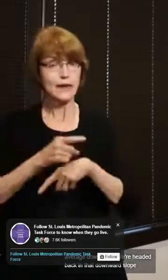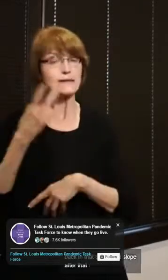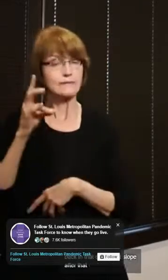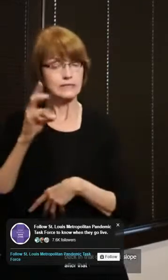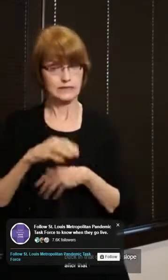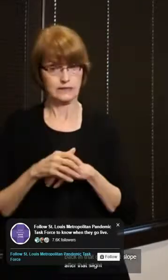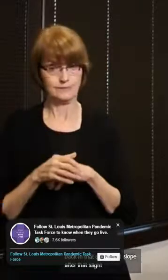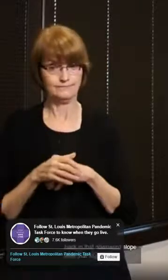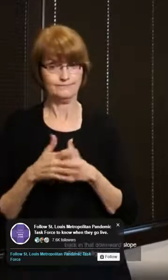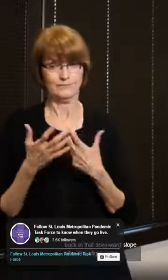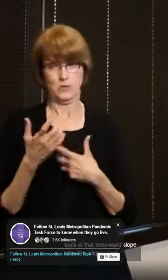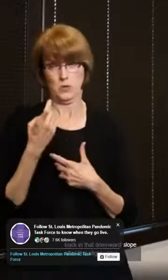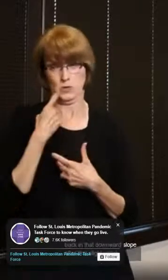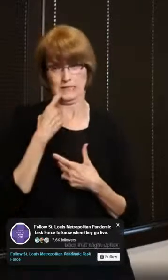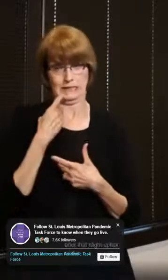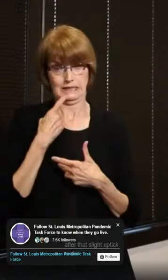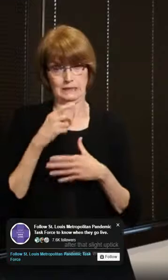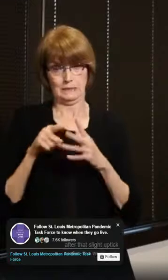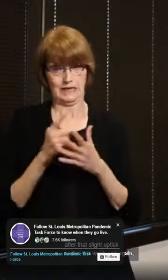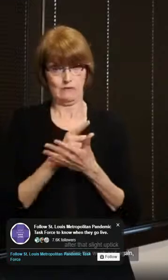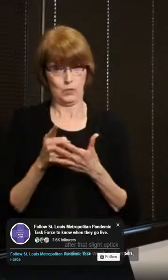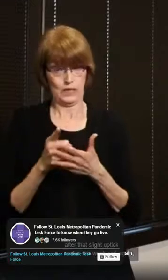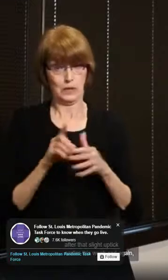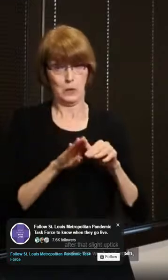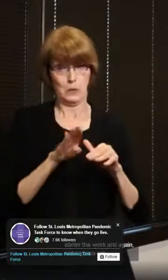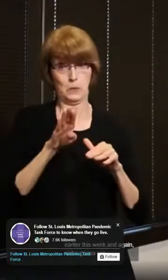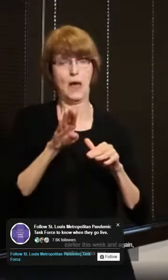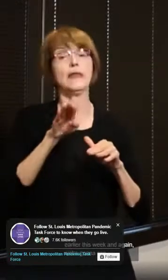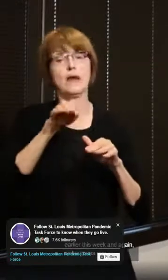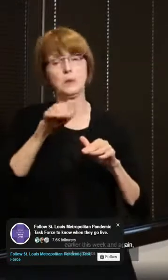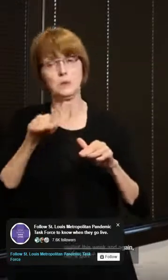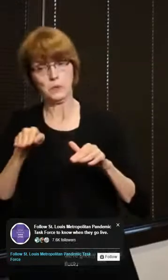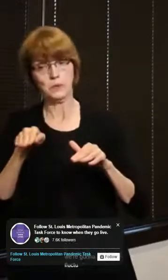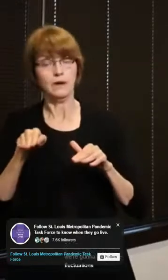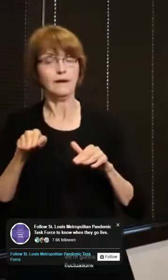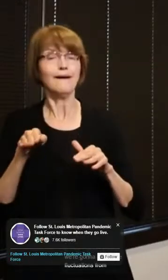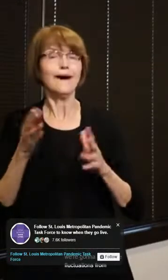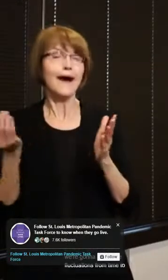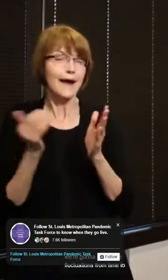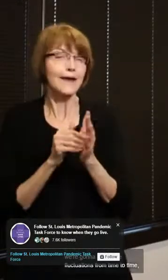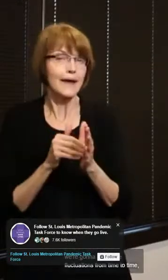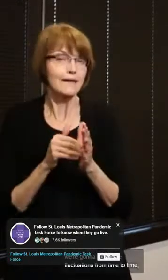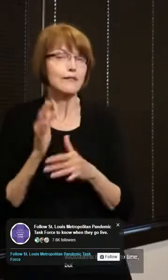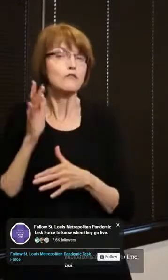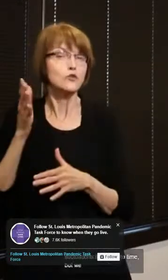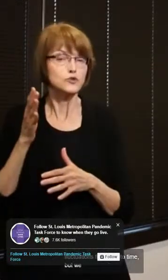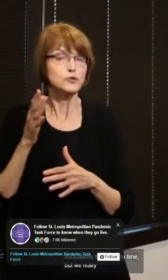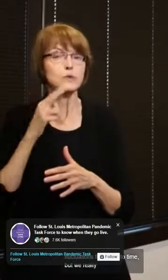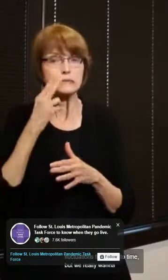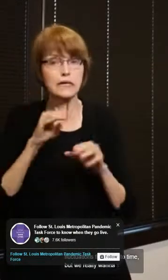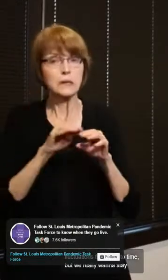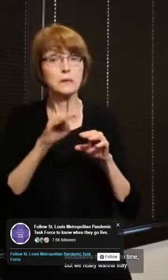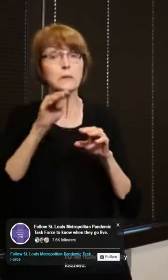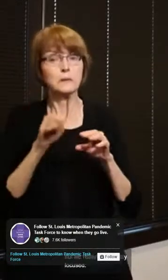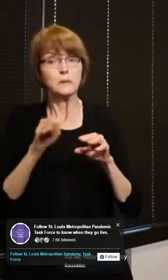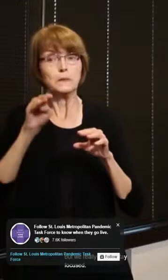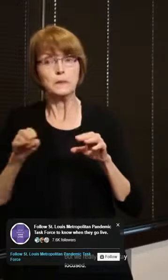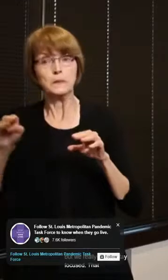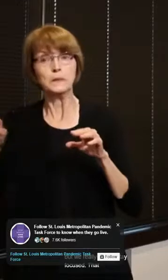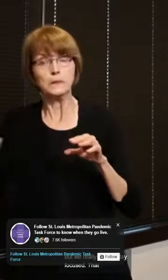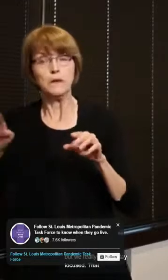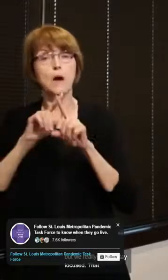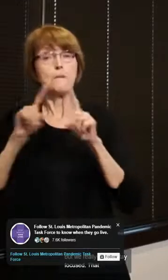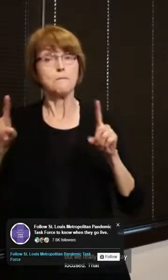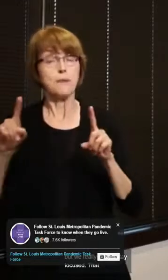that slight uptick earlier this week. And again, we're going to see those fluctuations from time to time, but we really want to stay focused on that